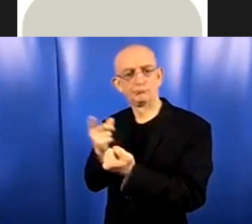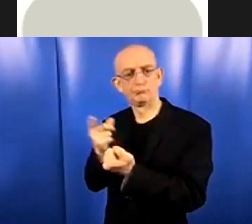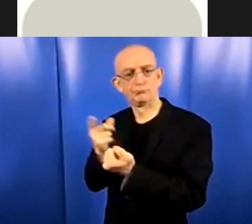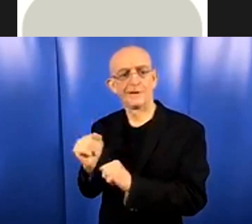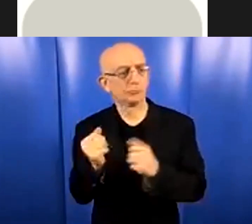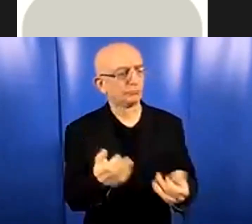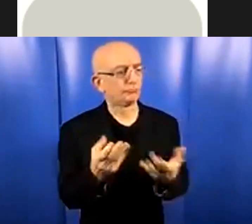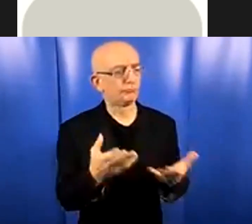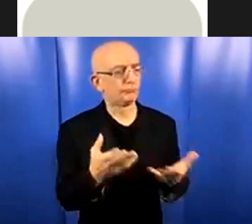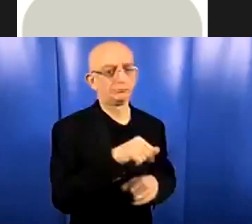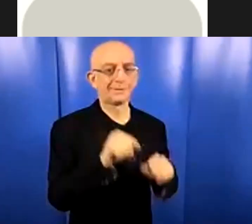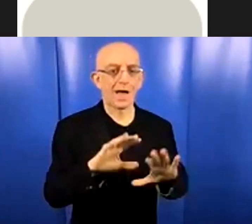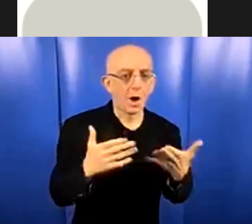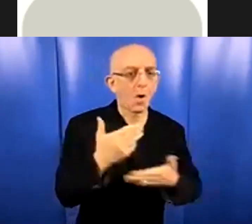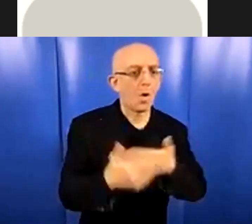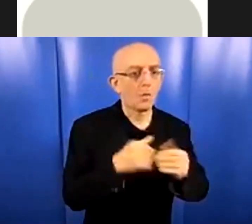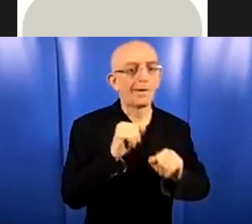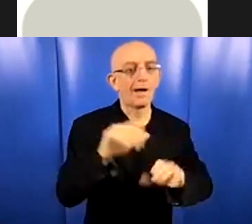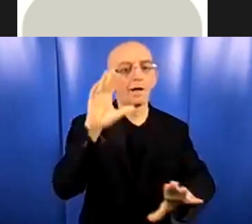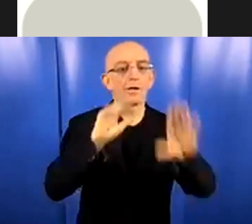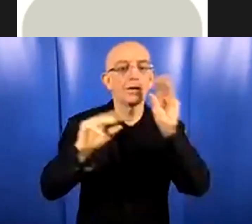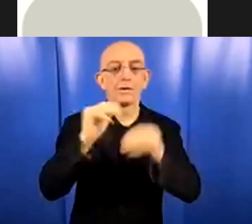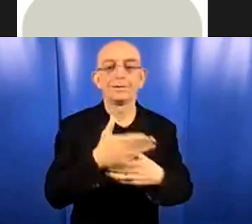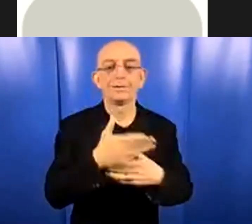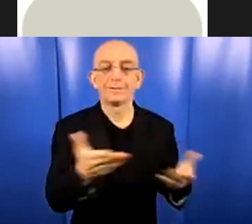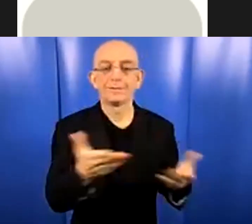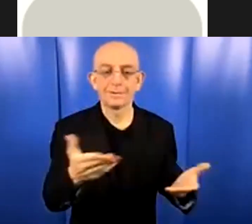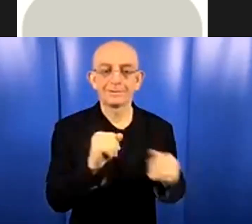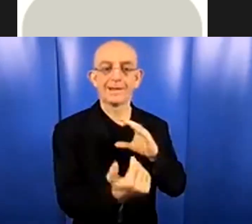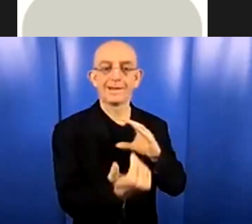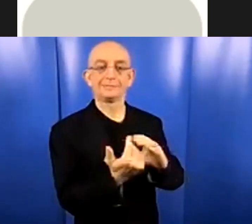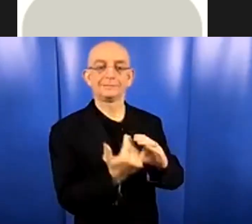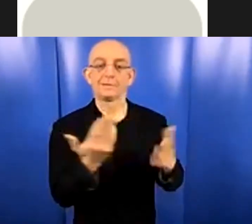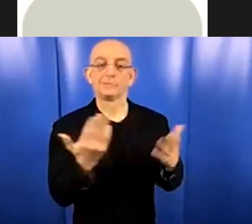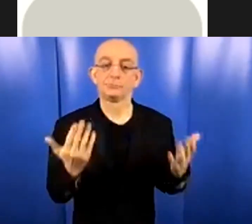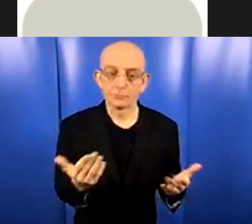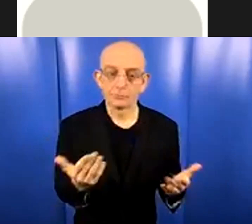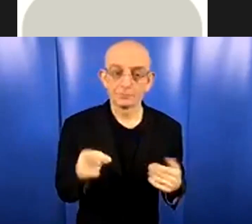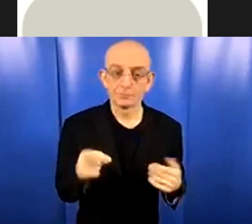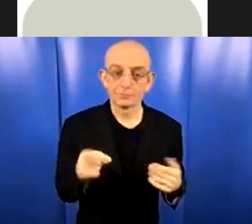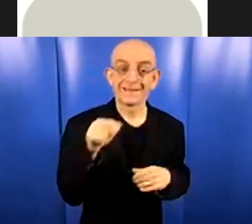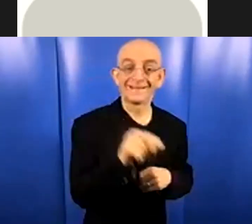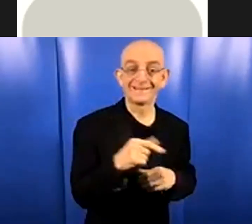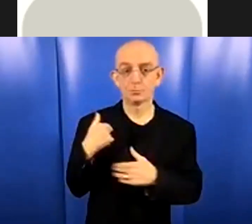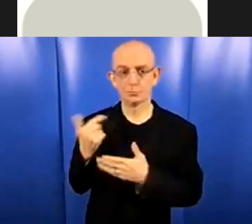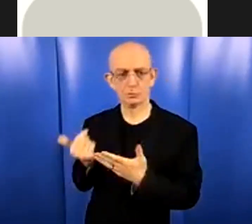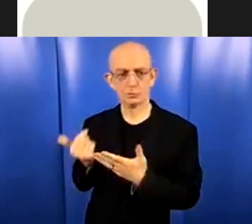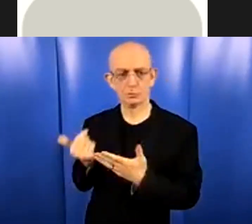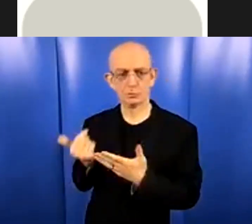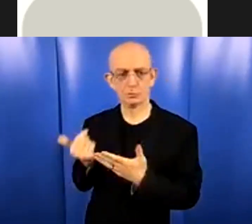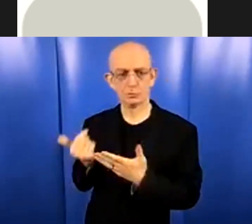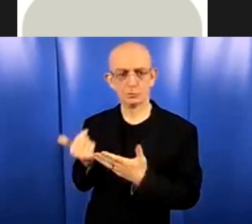have completed the survey, please do. It's there in the chat box, shared for you all to